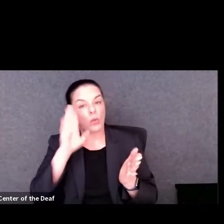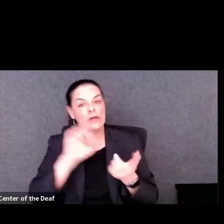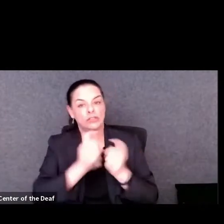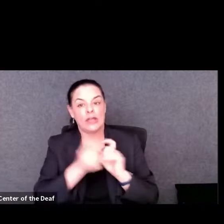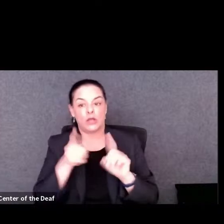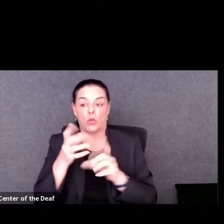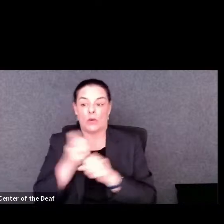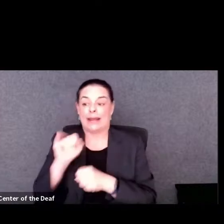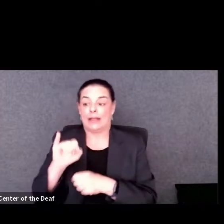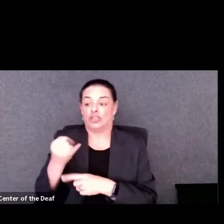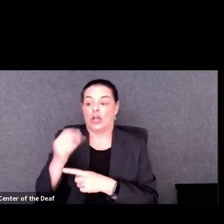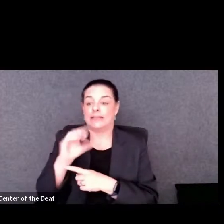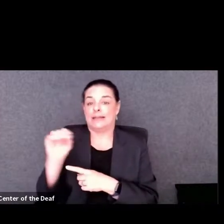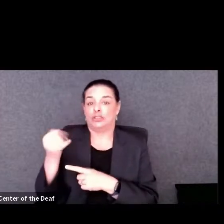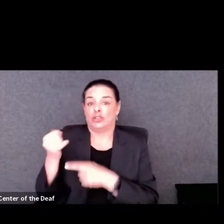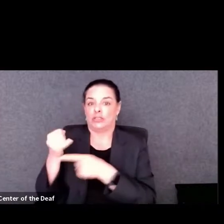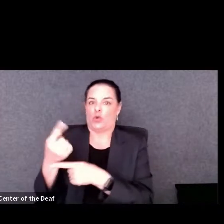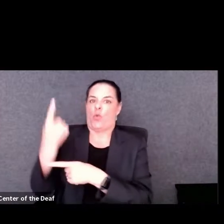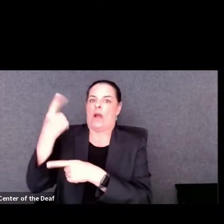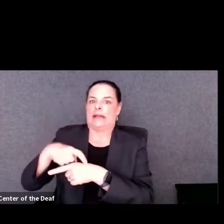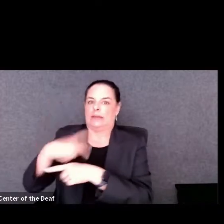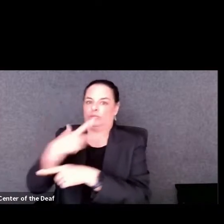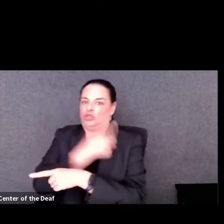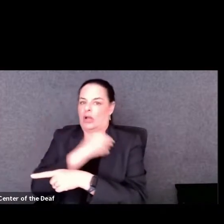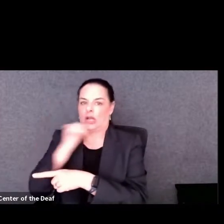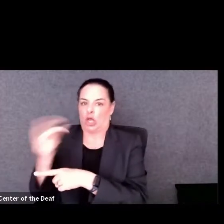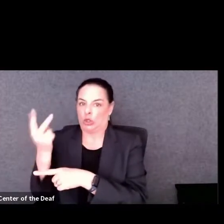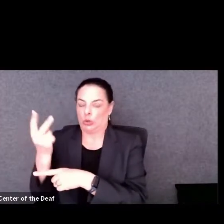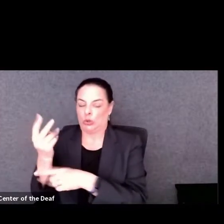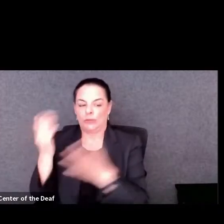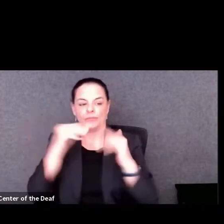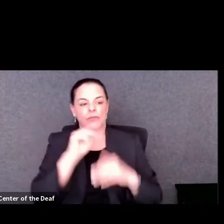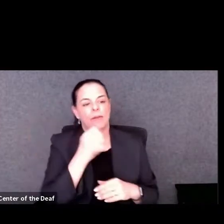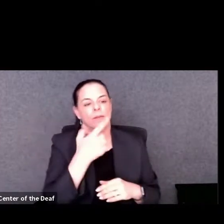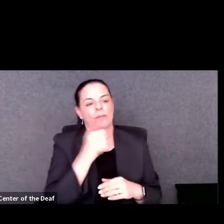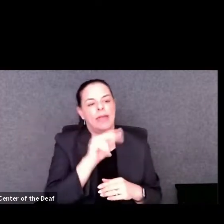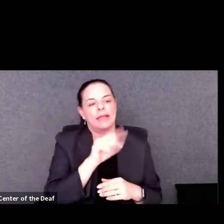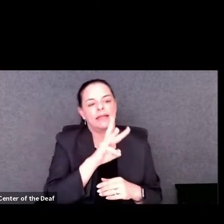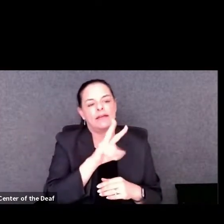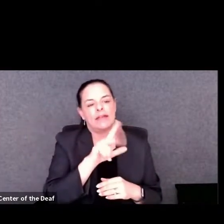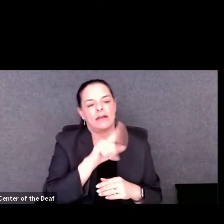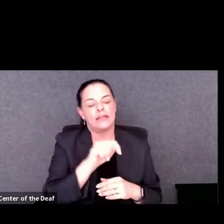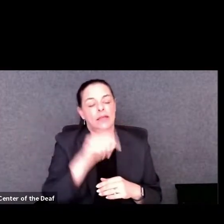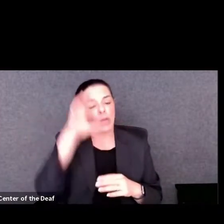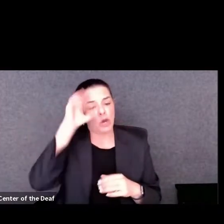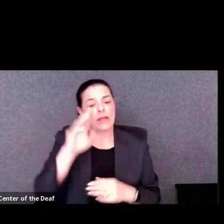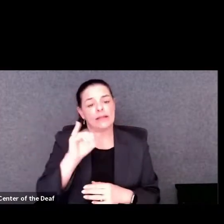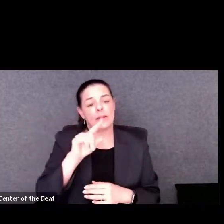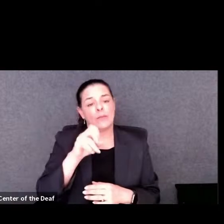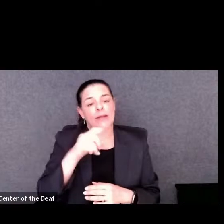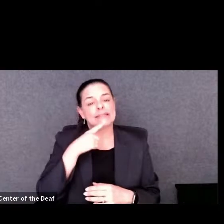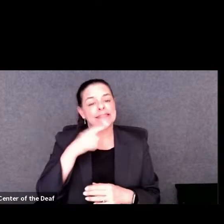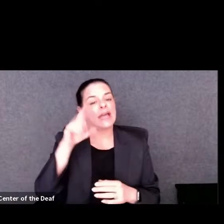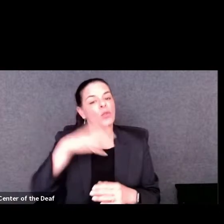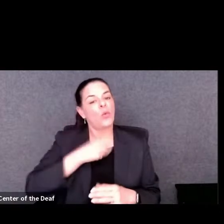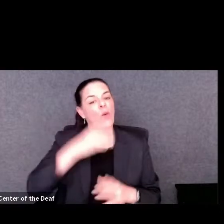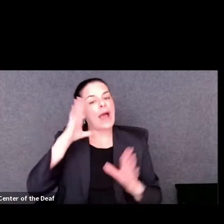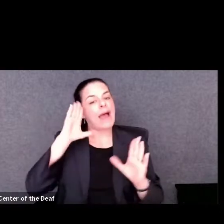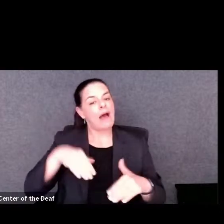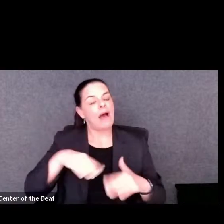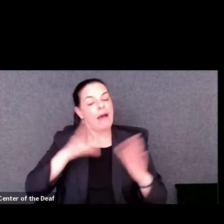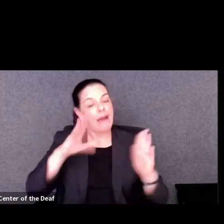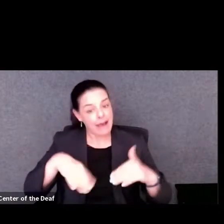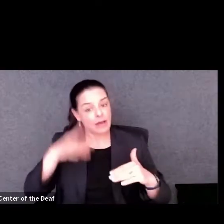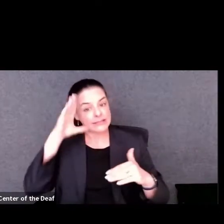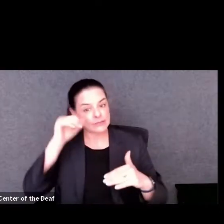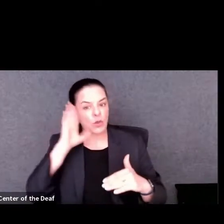shot coming in online. From Megan with WBLT, President Biden said the White House expects there will be enough vaccines for every